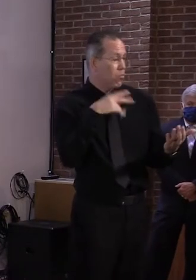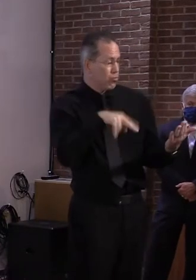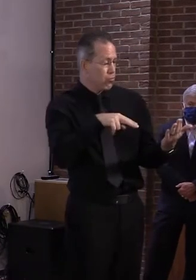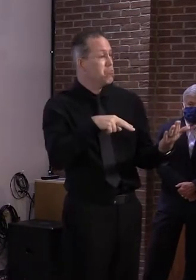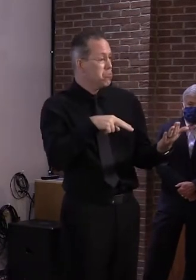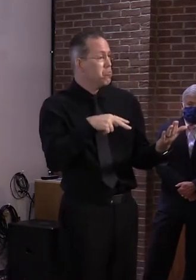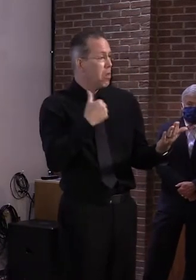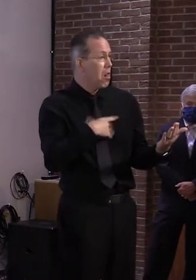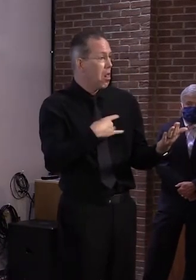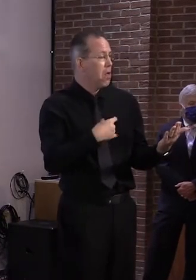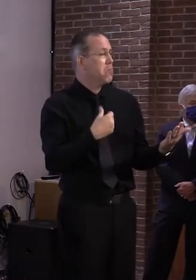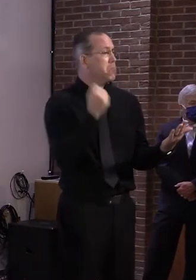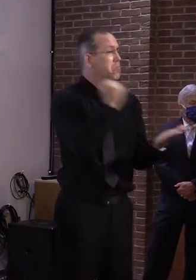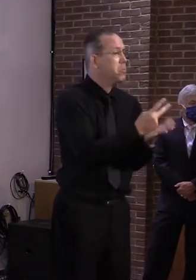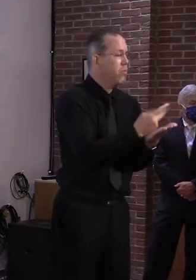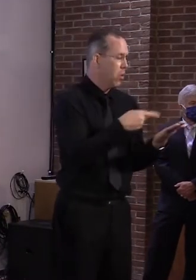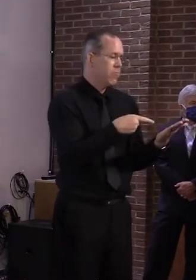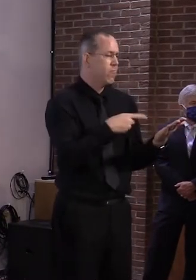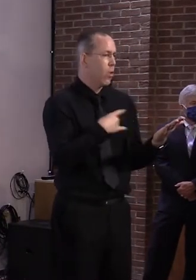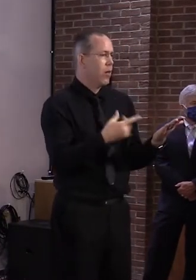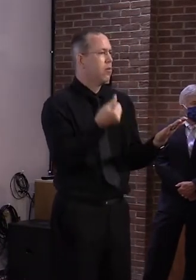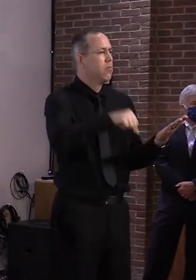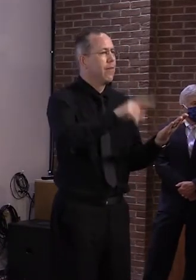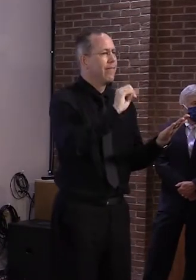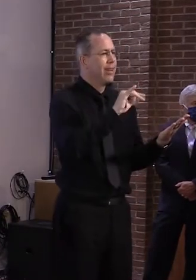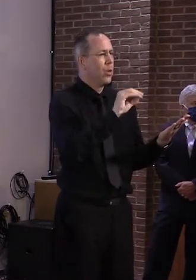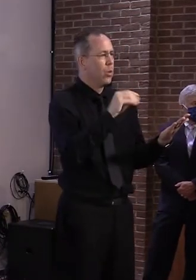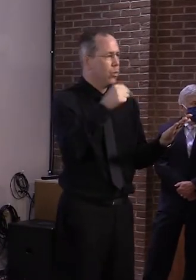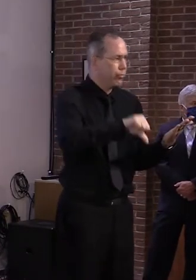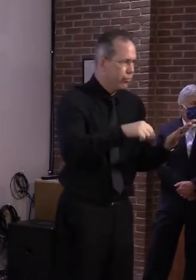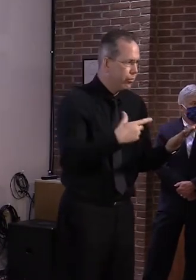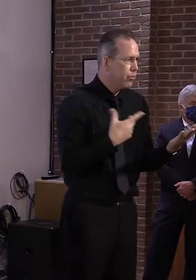it, but they may have alleviated that. I just don't know.